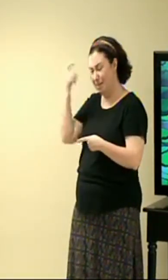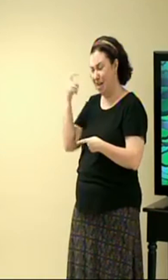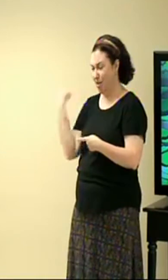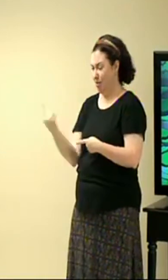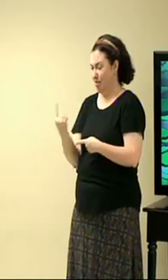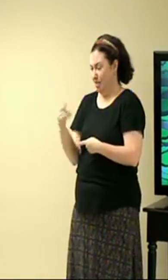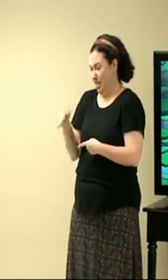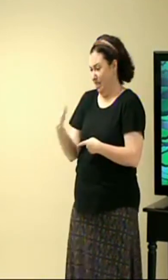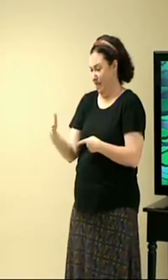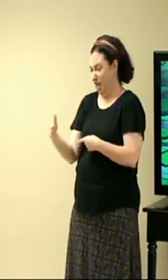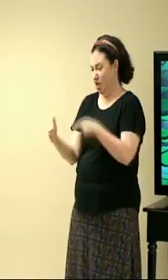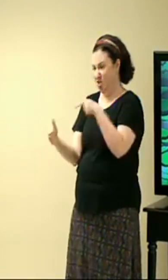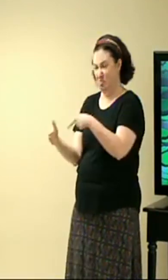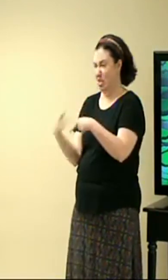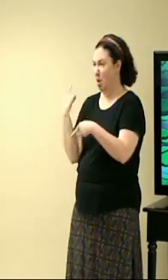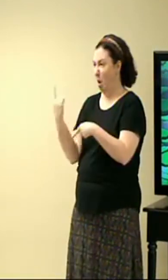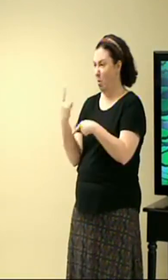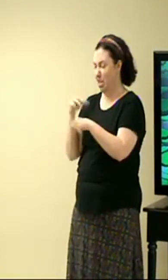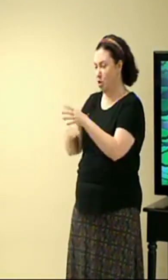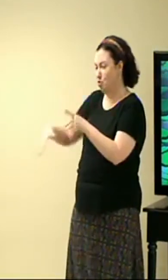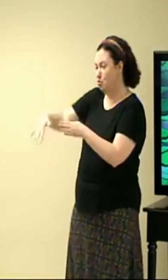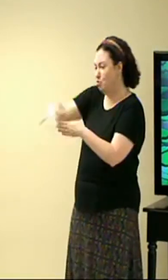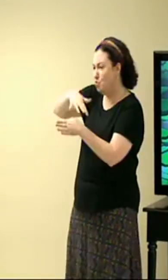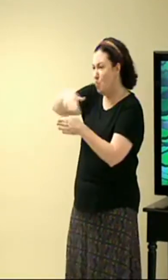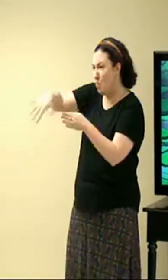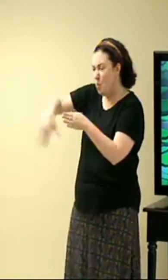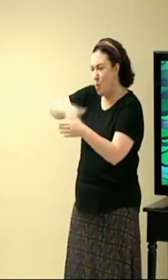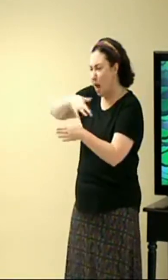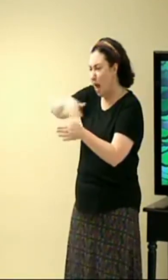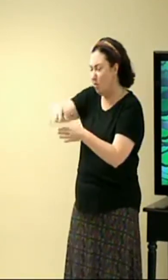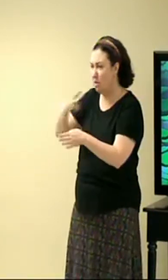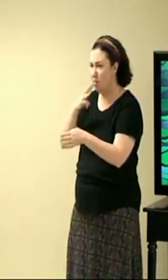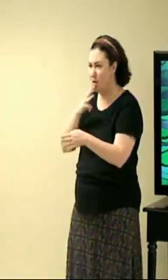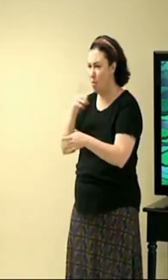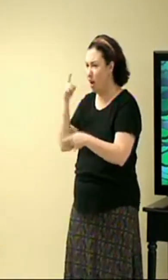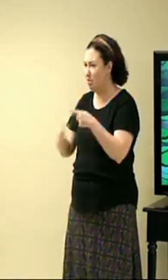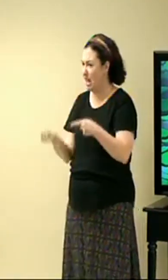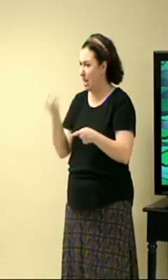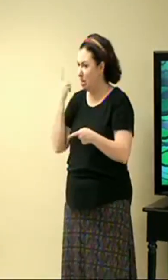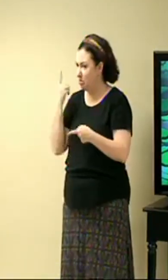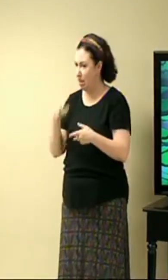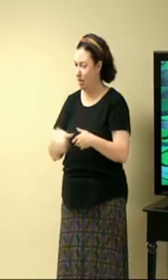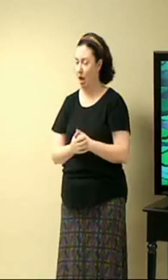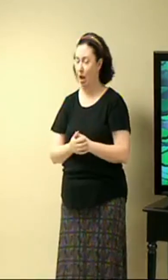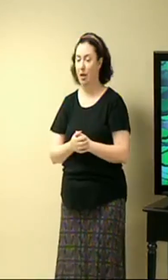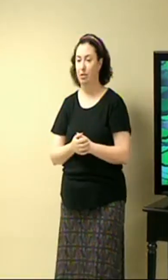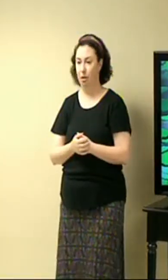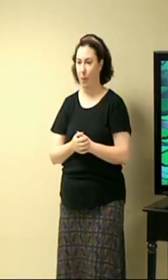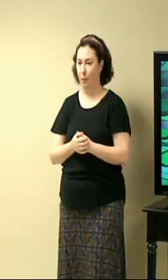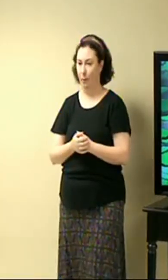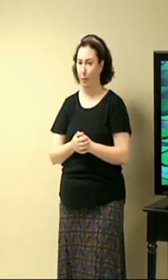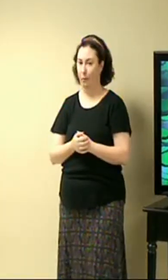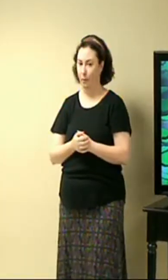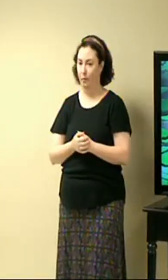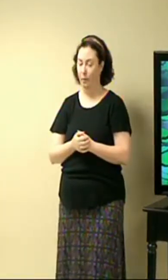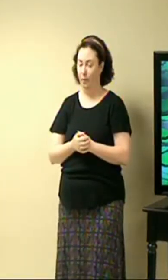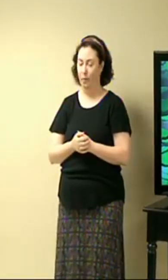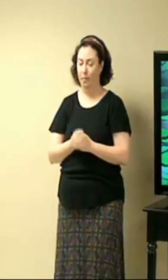being consumeristic, I would encourage you to go to a restaurant, get bad service, and see what you say about your waiter or